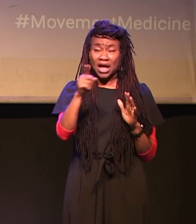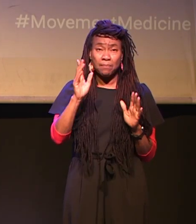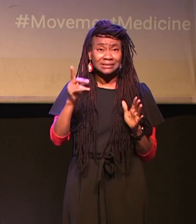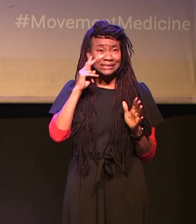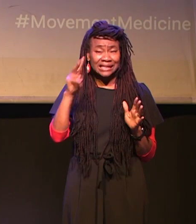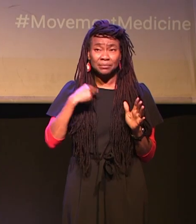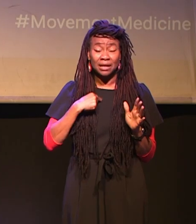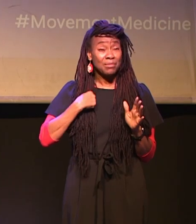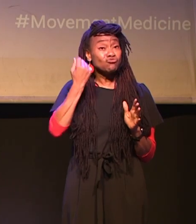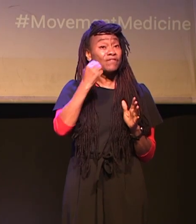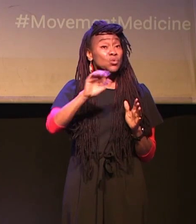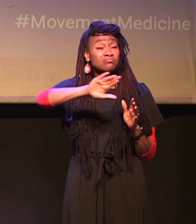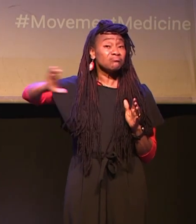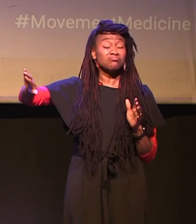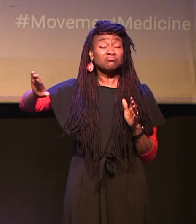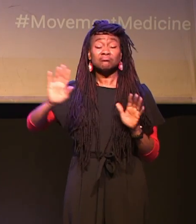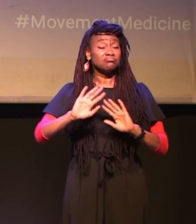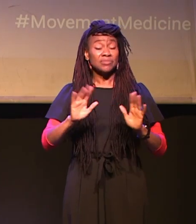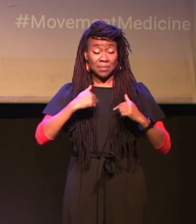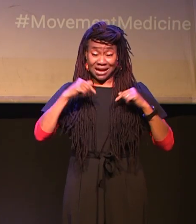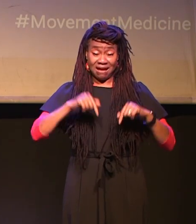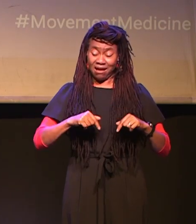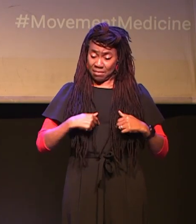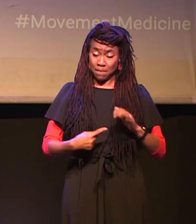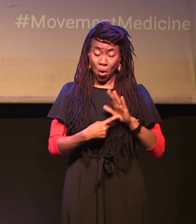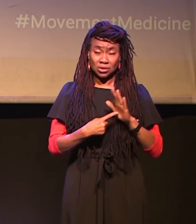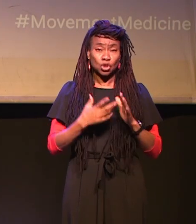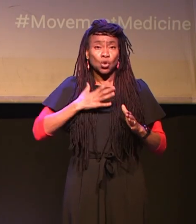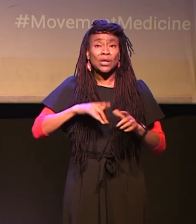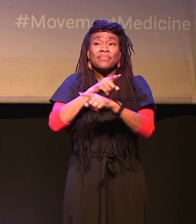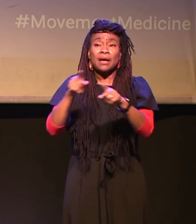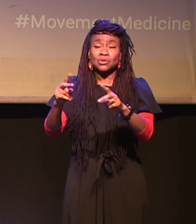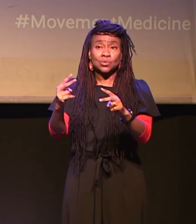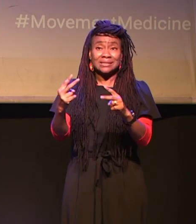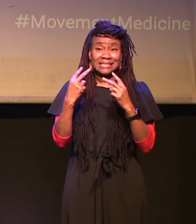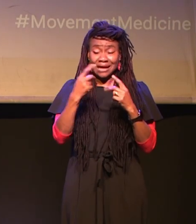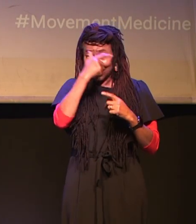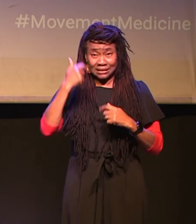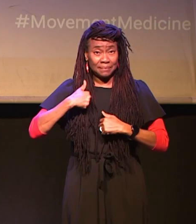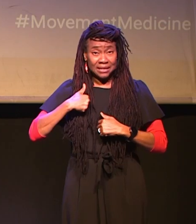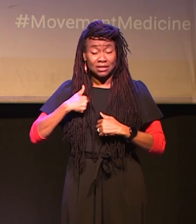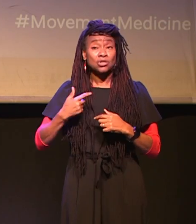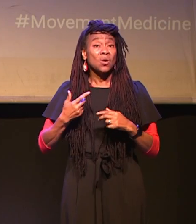And even in doing that, even if you are alone doing that, it still